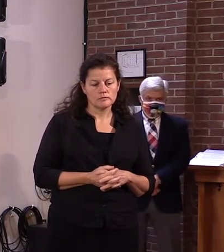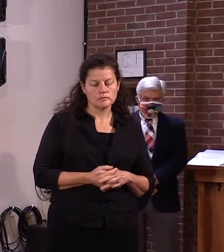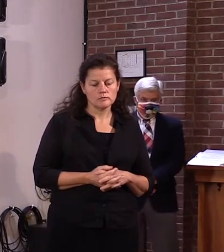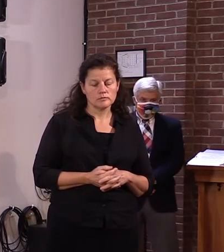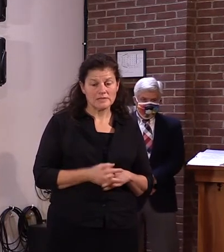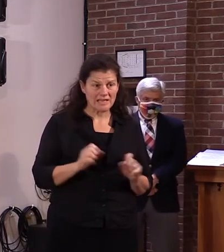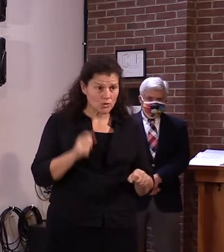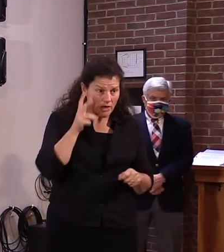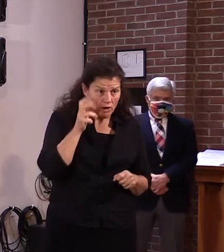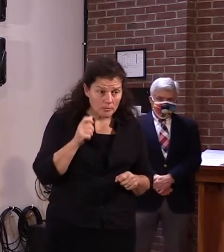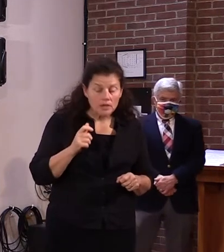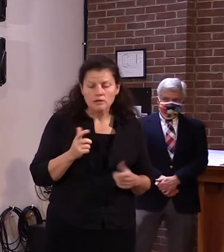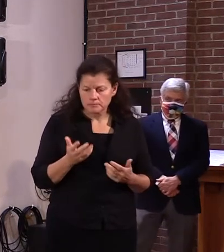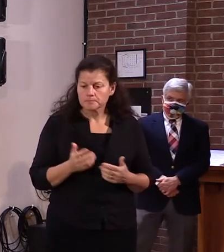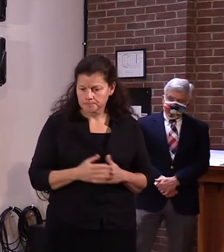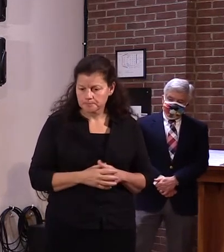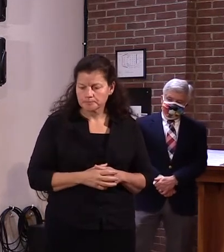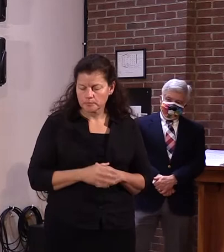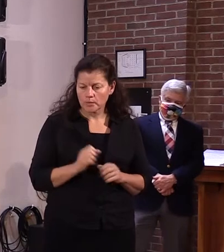Can you hear me okay? We can.